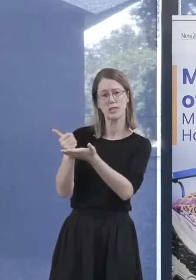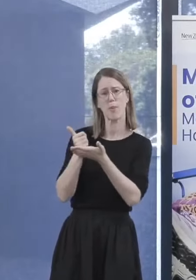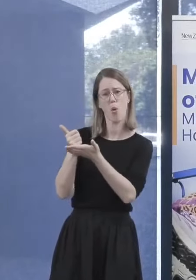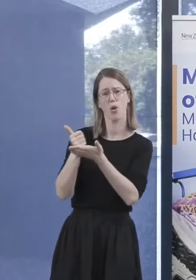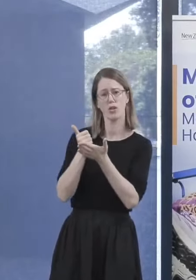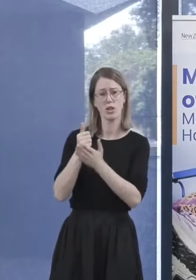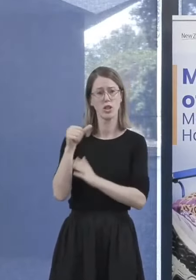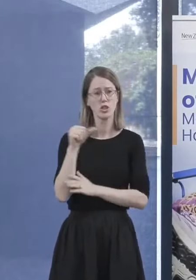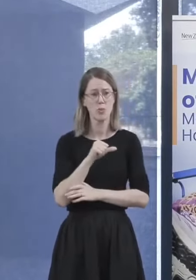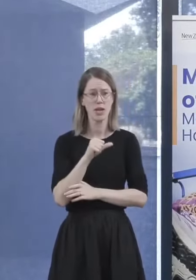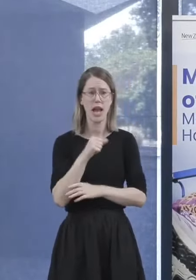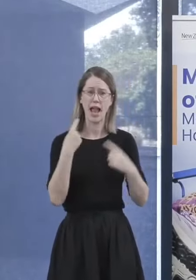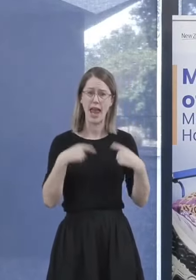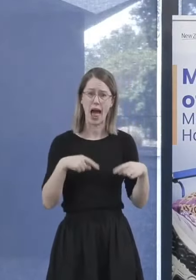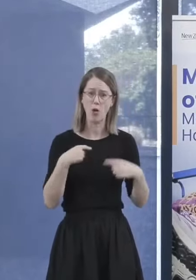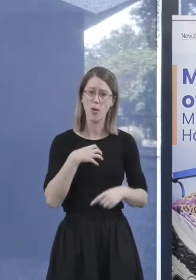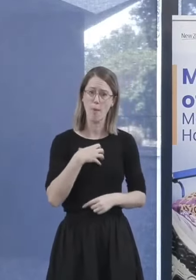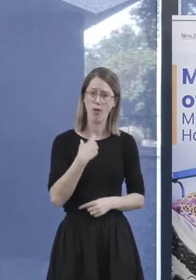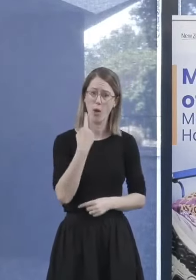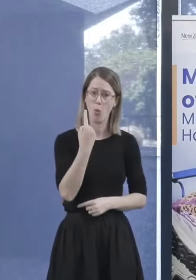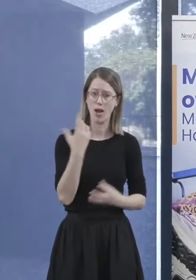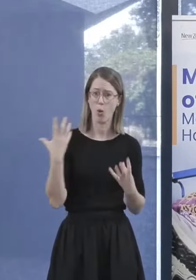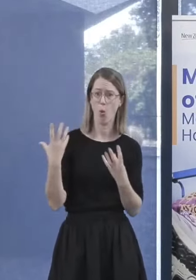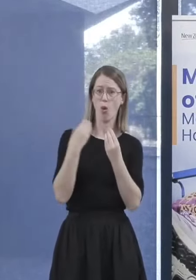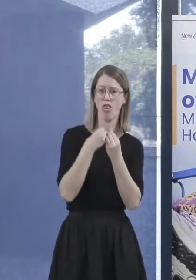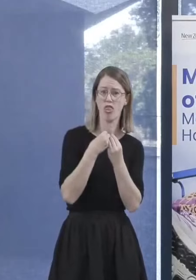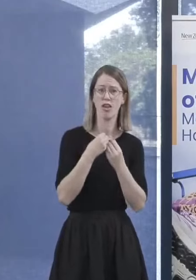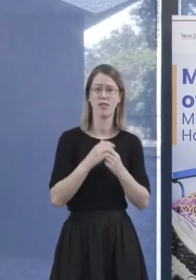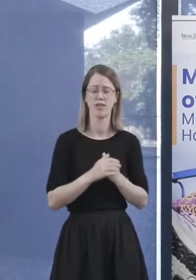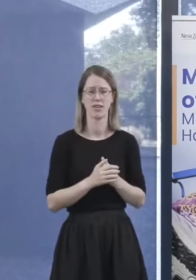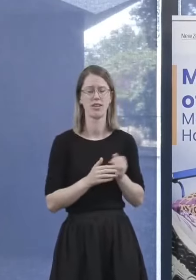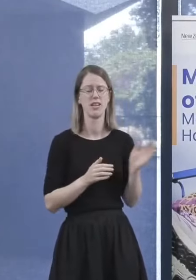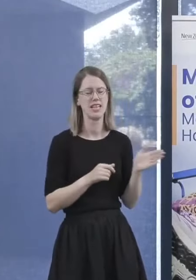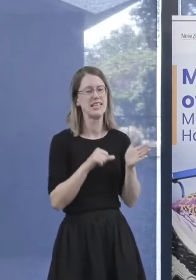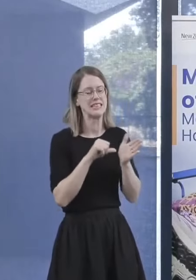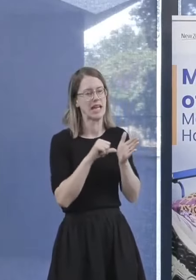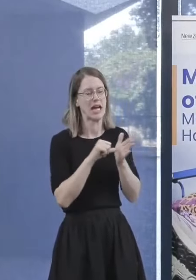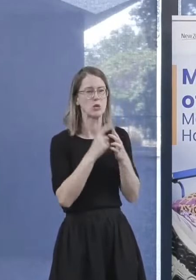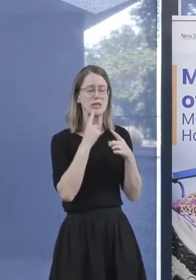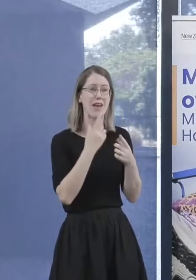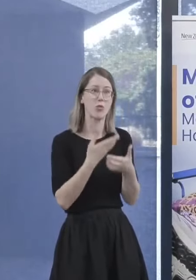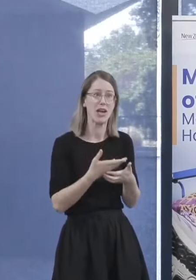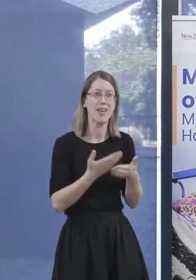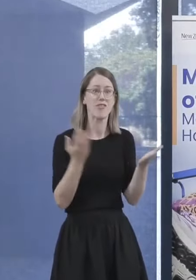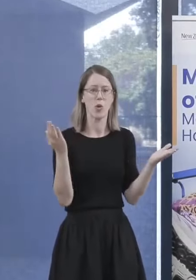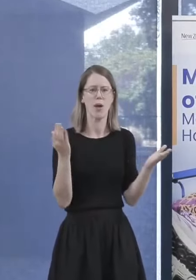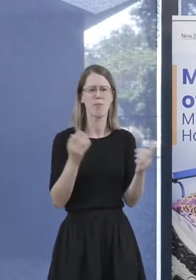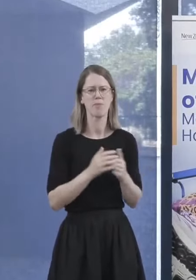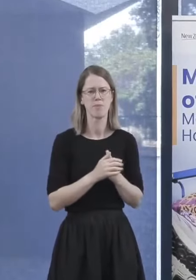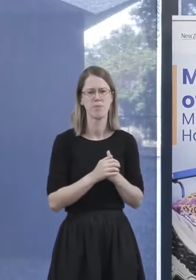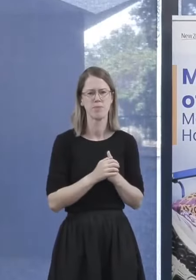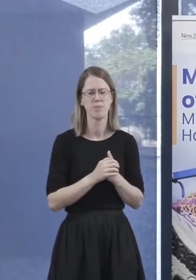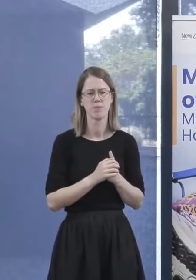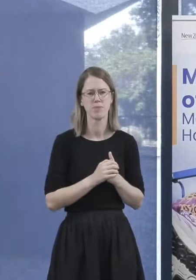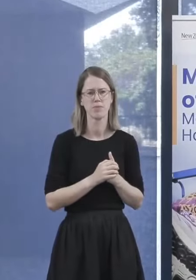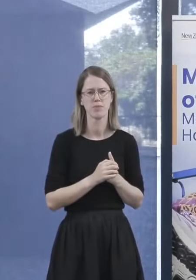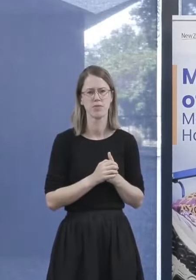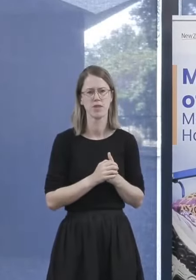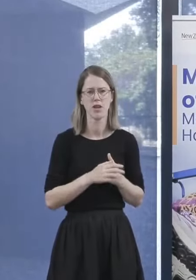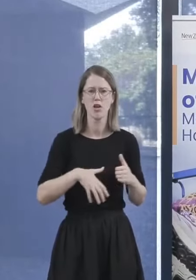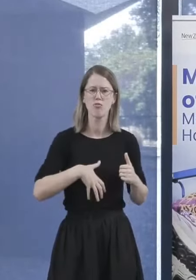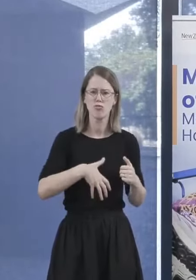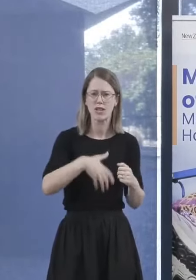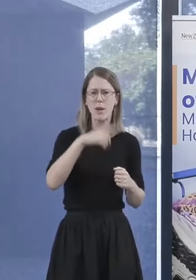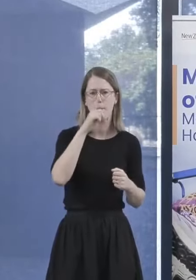than one person sitting on a birth? I think that's where it's very difficult to generalise, and I'd really encourage pregnant people